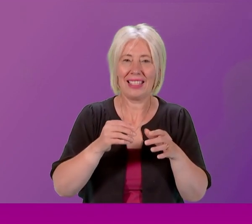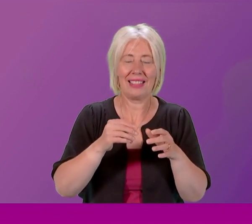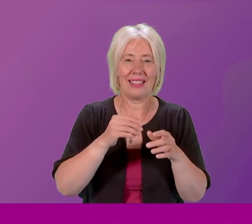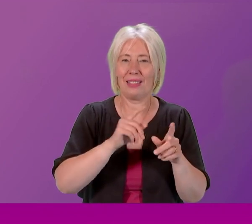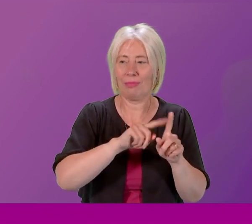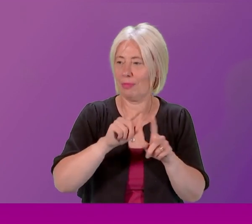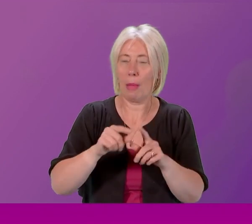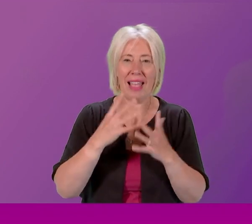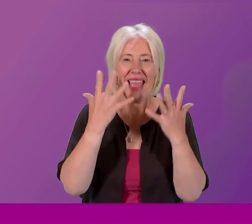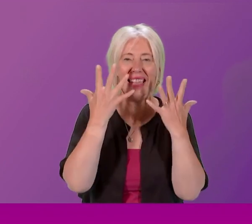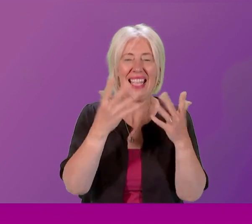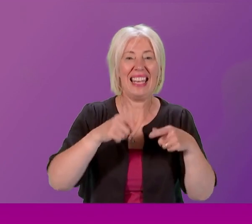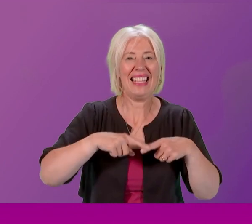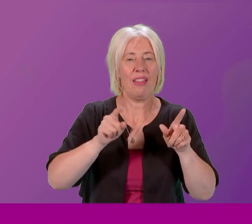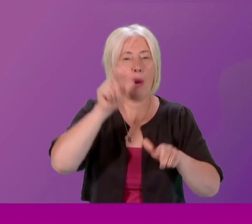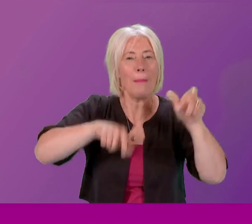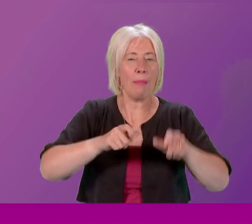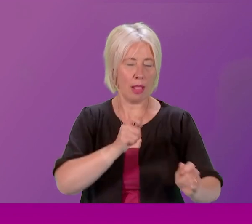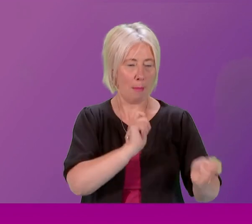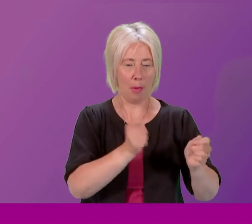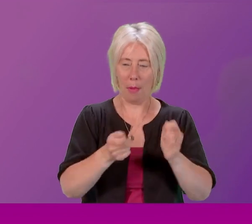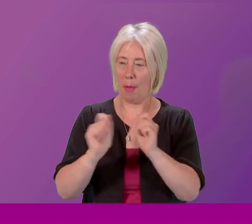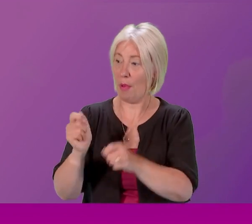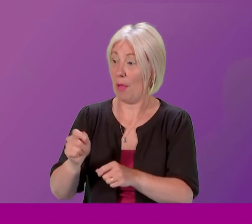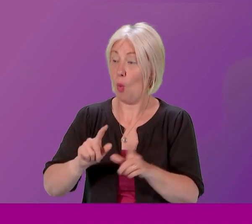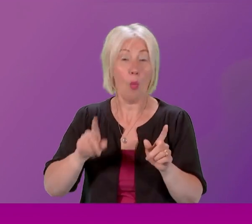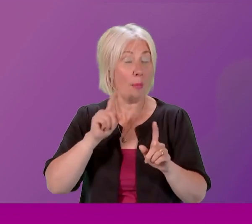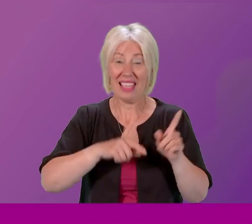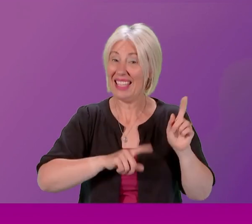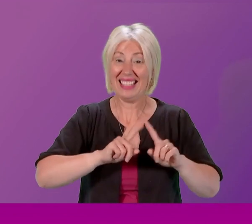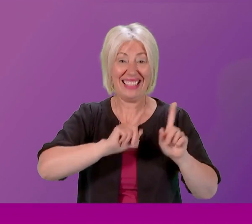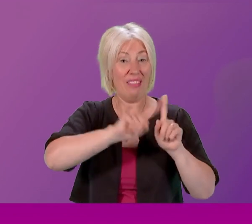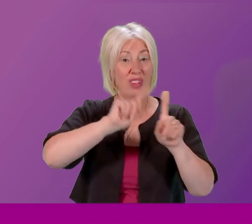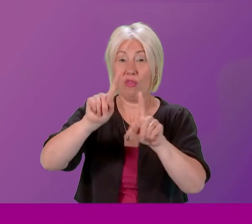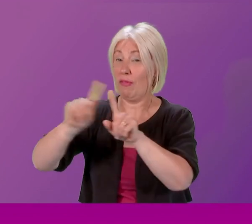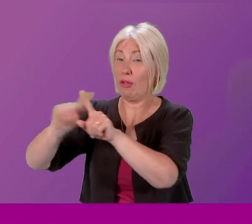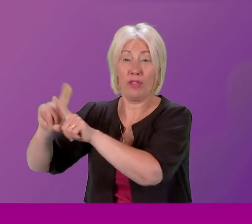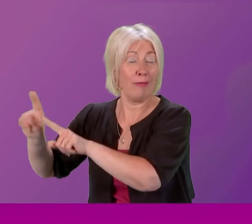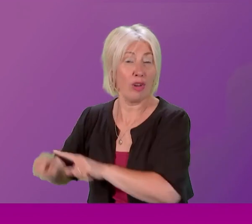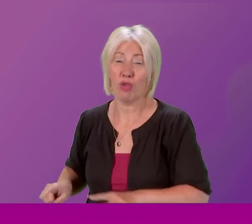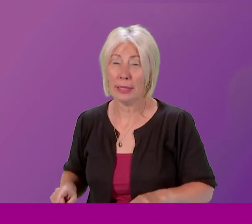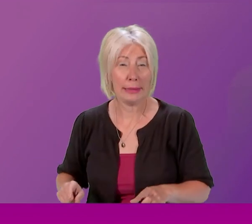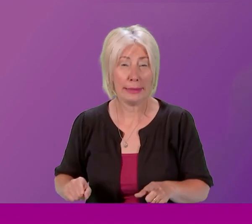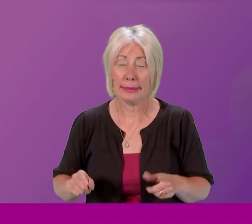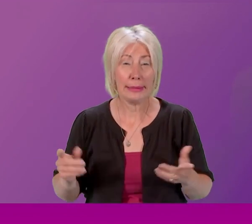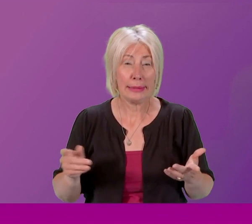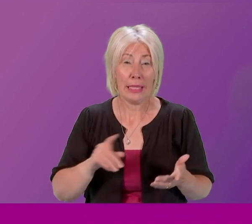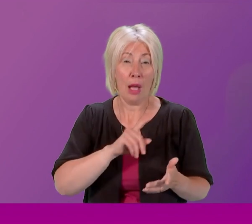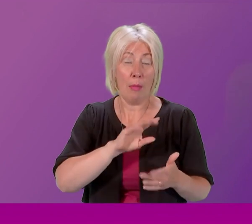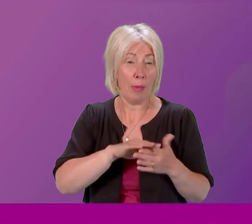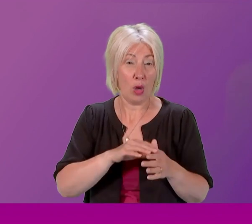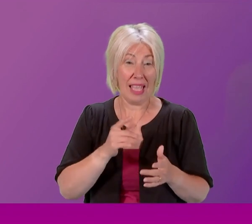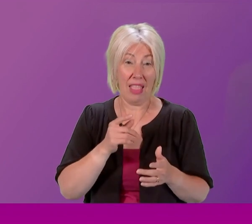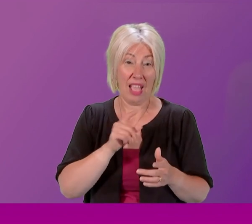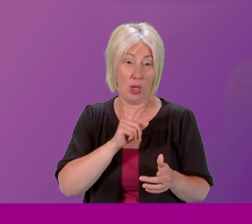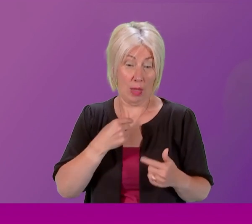have 10 different players playing exactly the same thing, and it will be, you know, that nth of a difference each time. And that's special, you know,